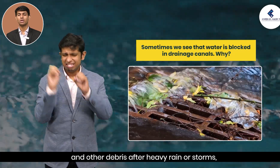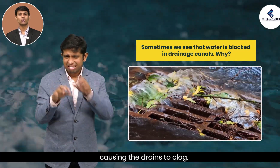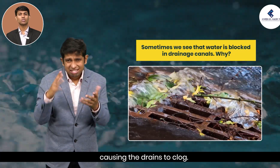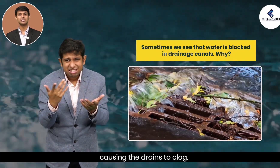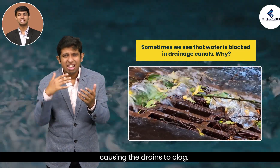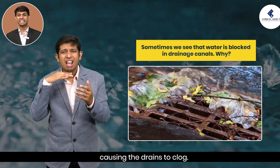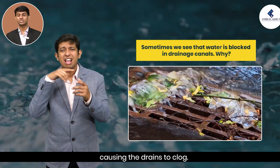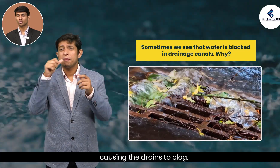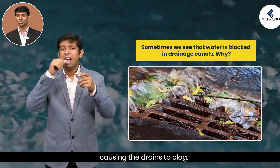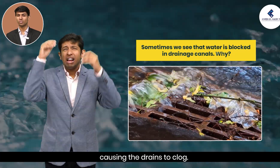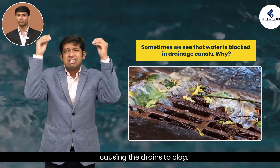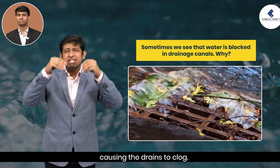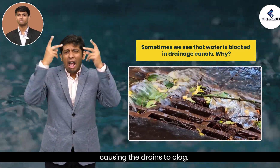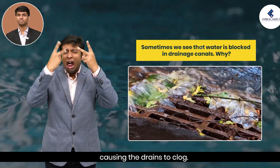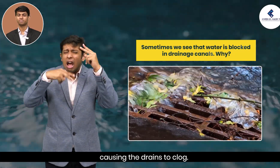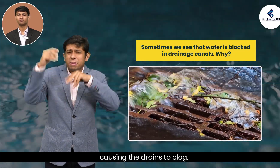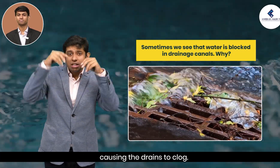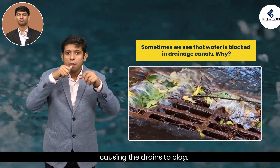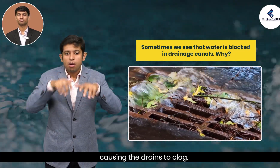storms, causing the drains to clog.